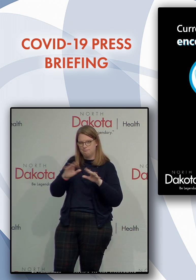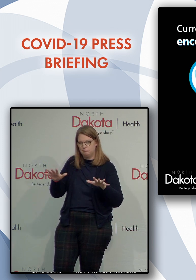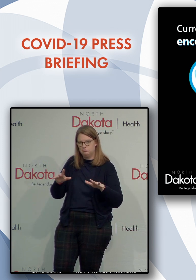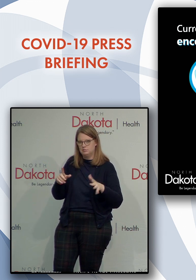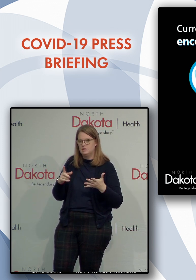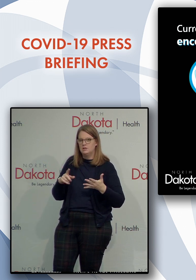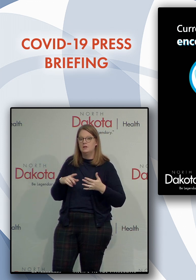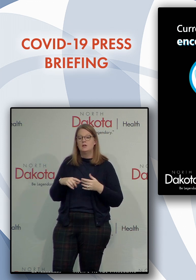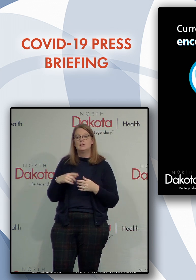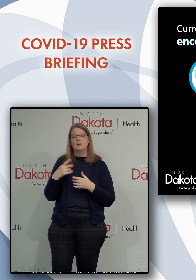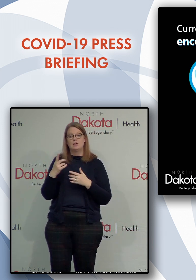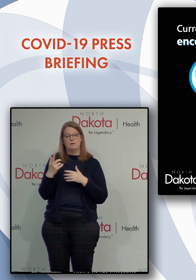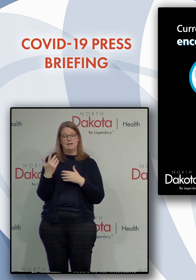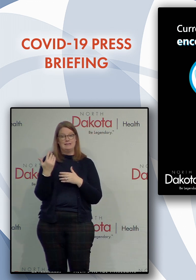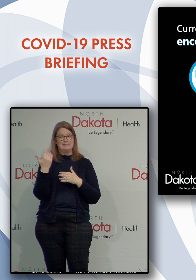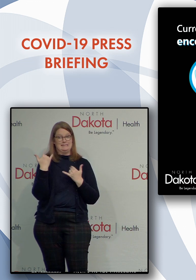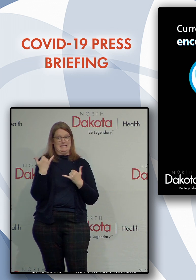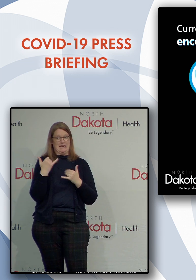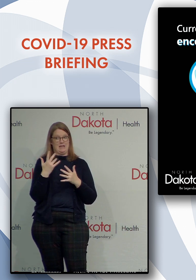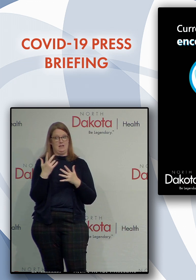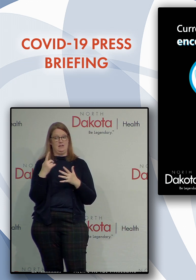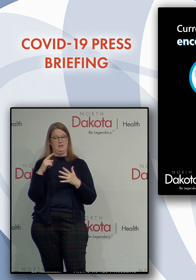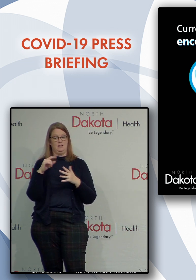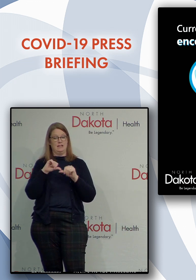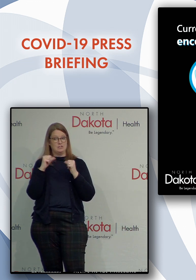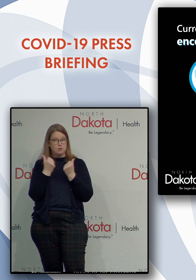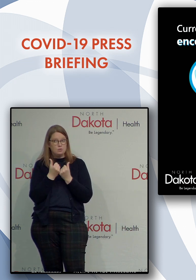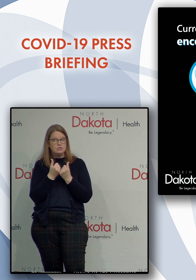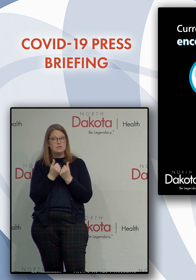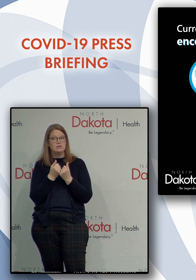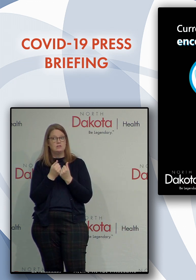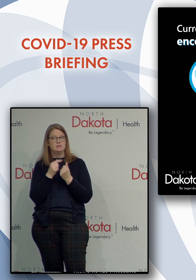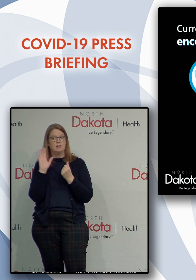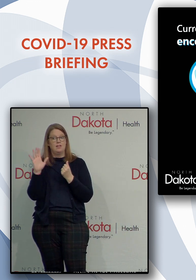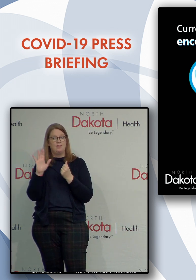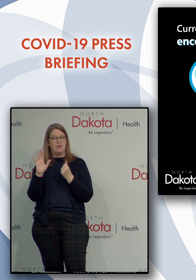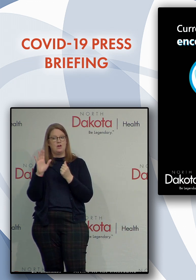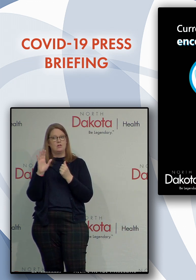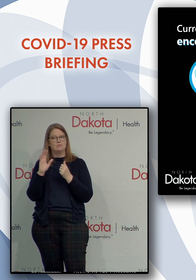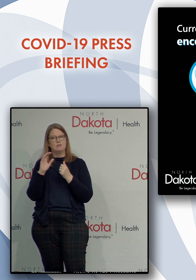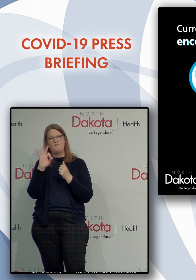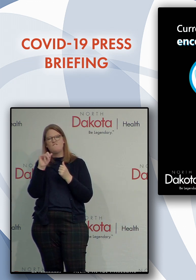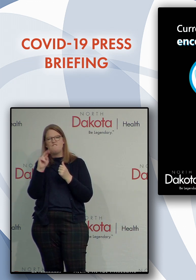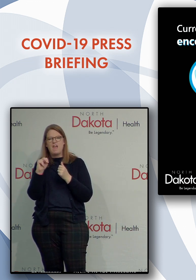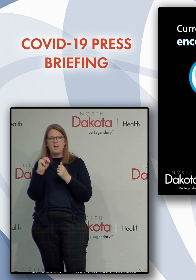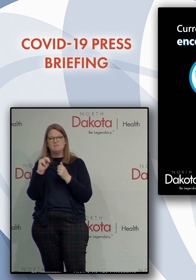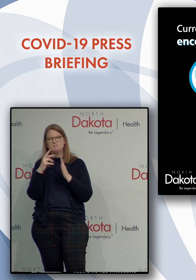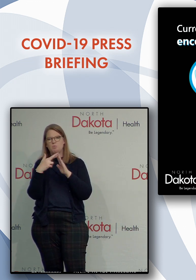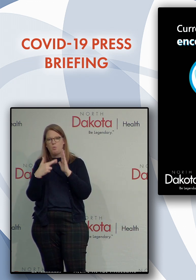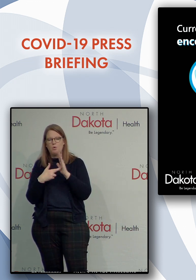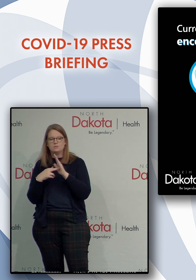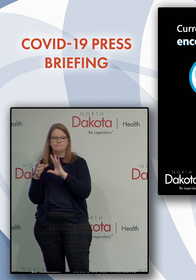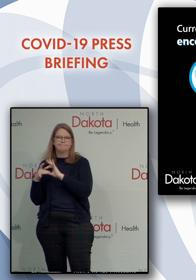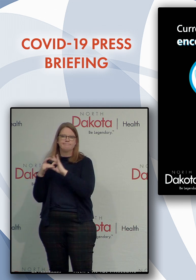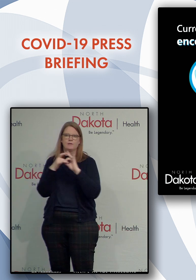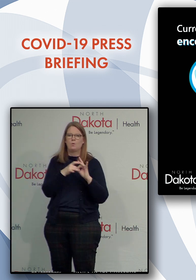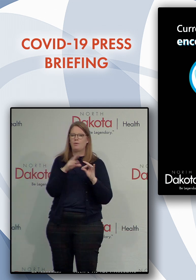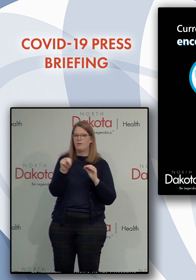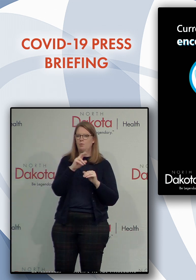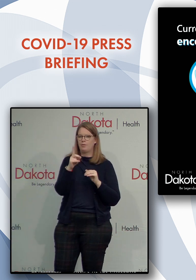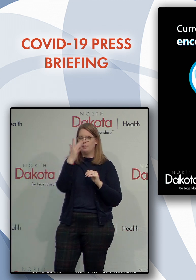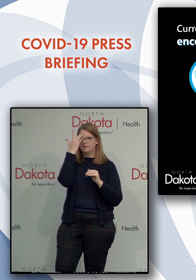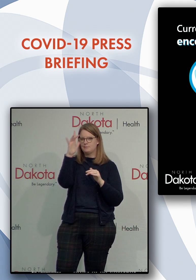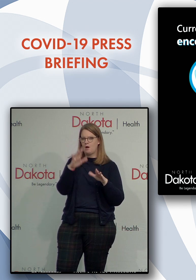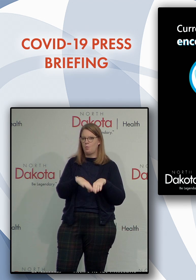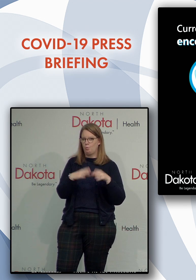that association voted to align their spectator guidance with the North Dakota Smart Restart tiers for events